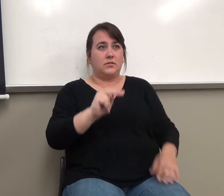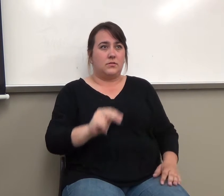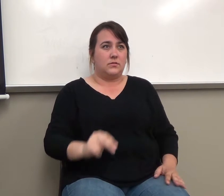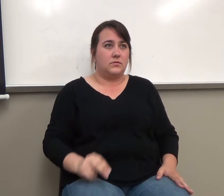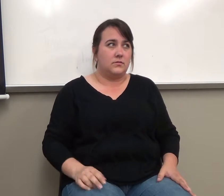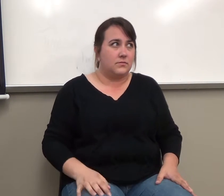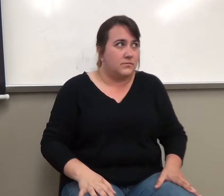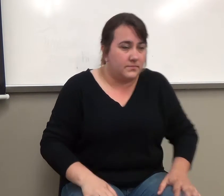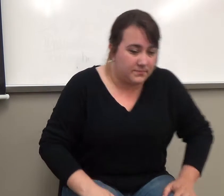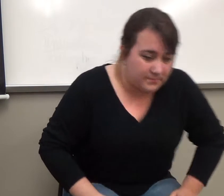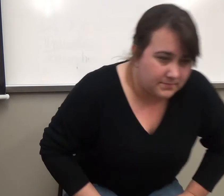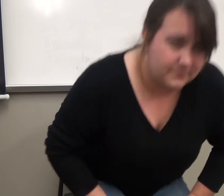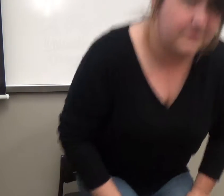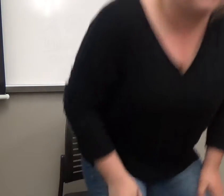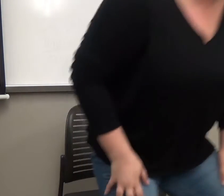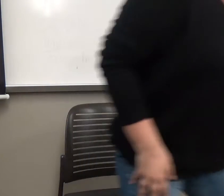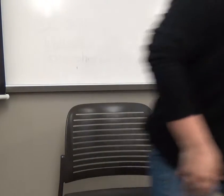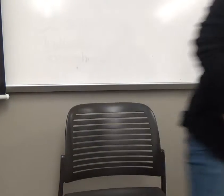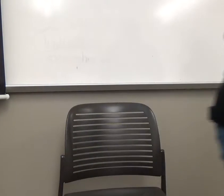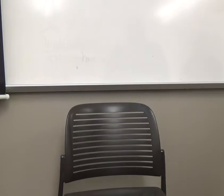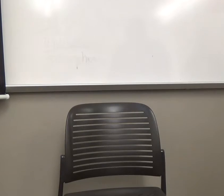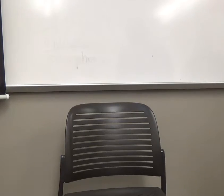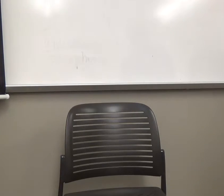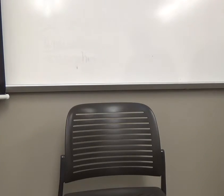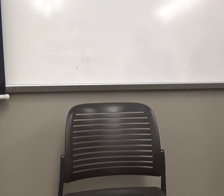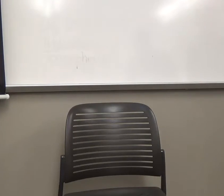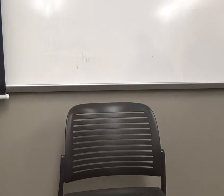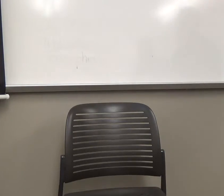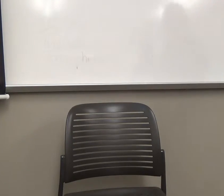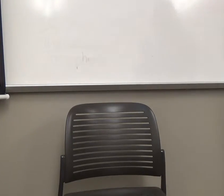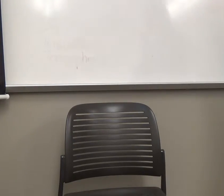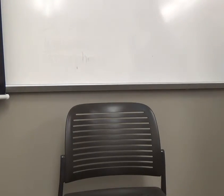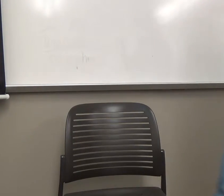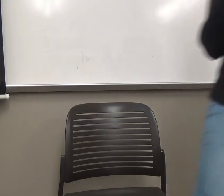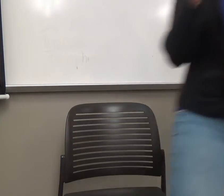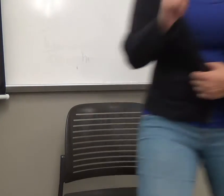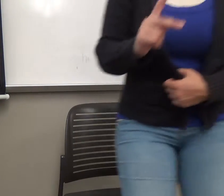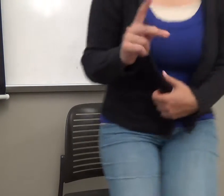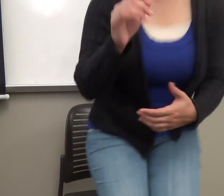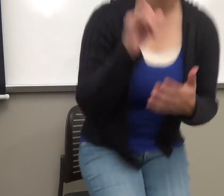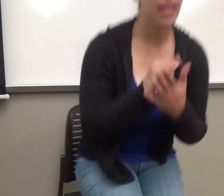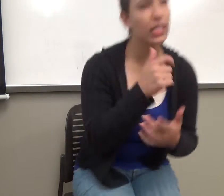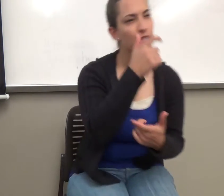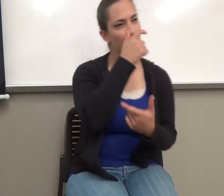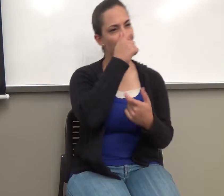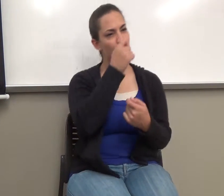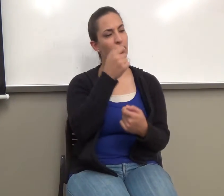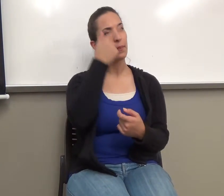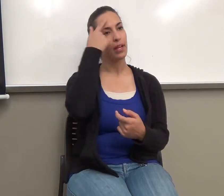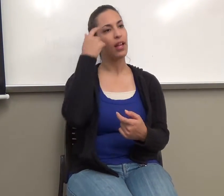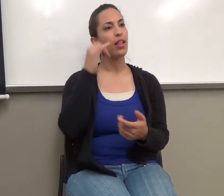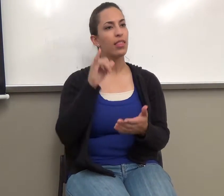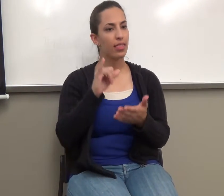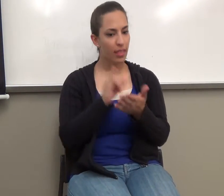Dedication, self-motivation, and determination. Okay, that's interesting because that's what people usually put. They usually